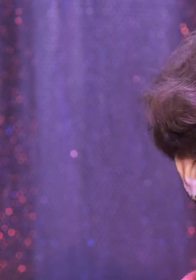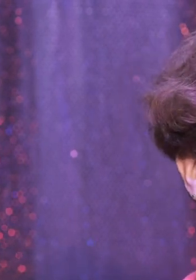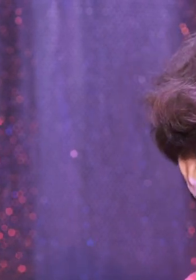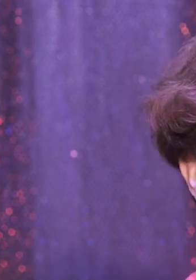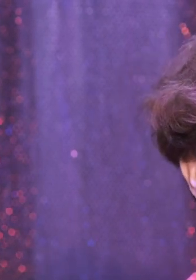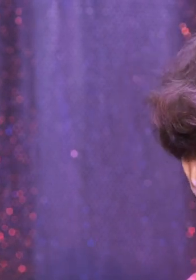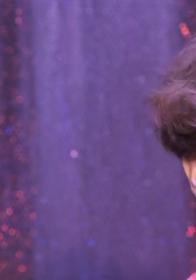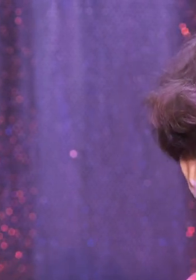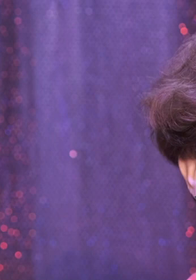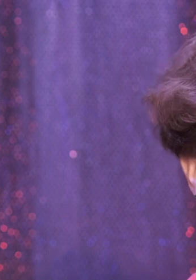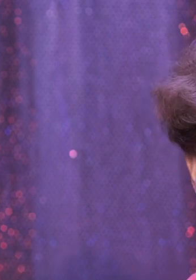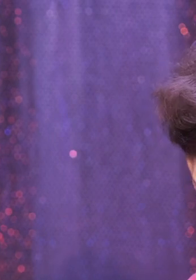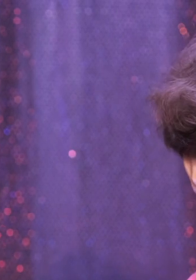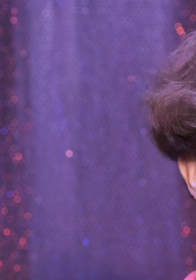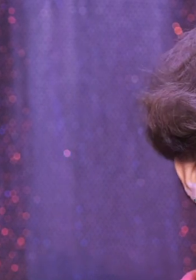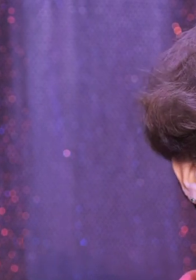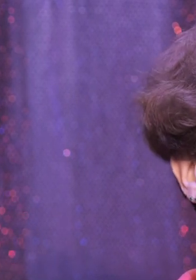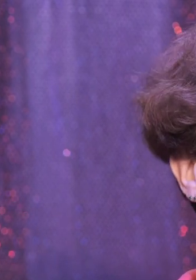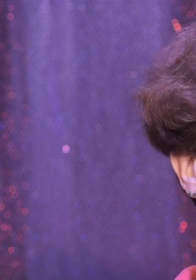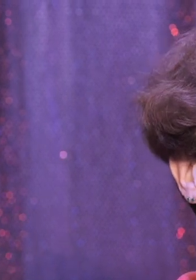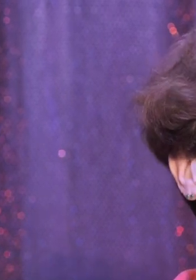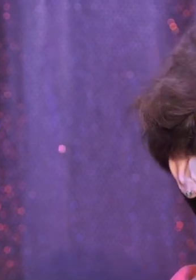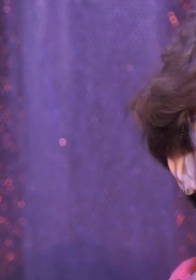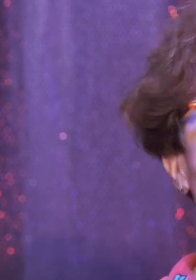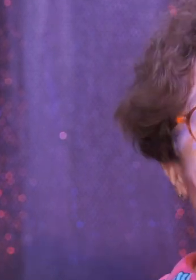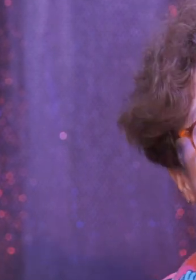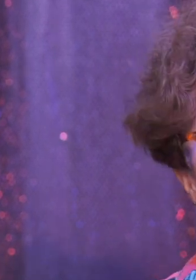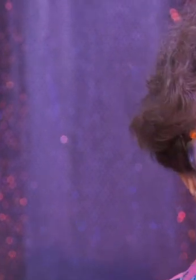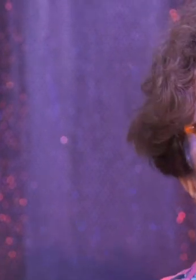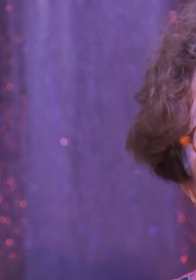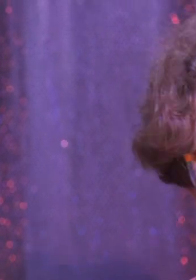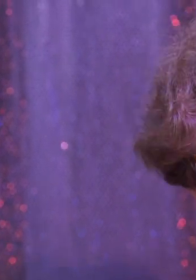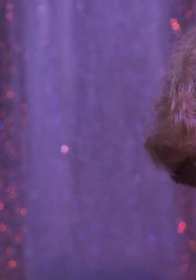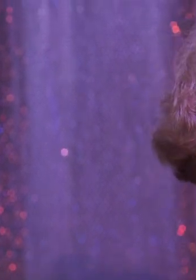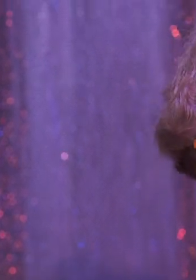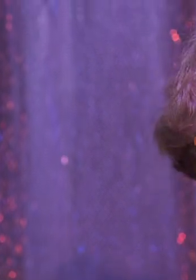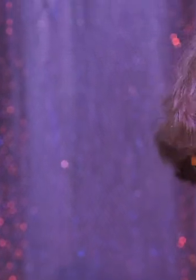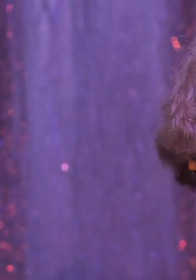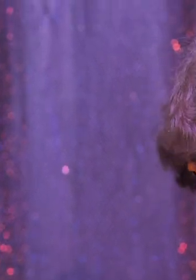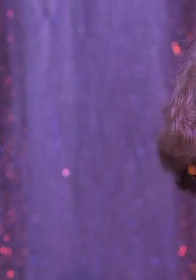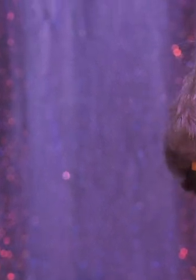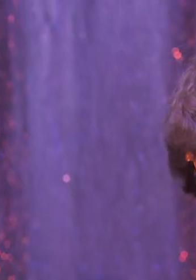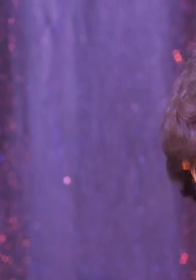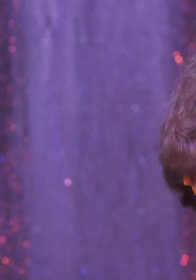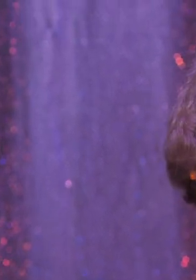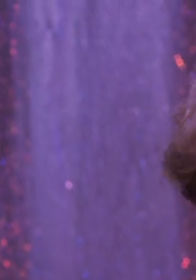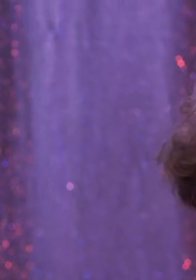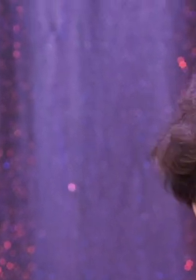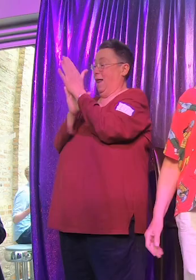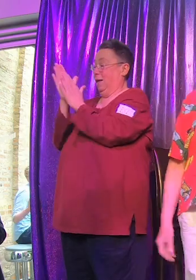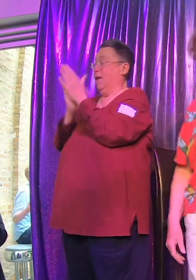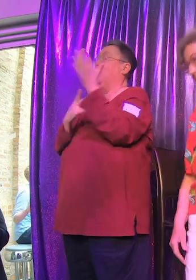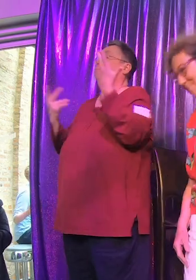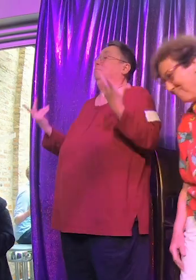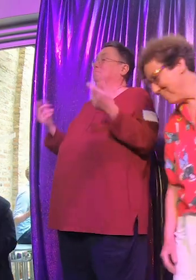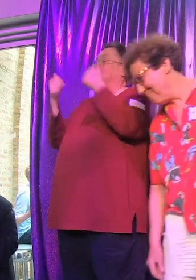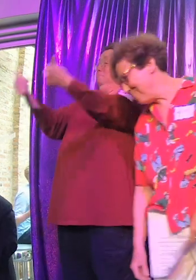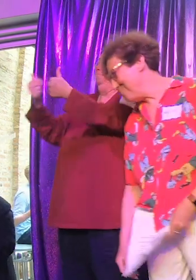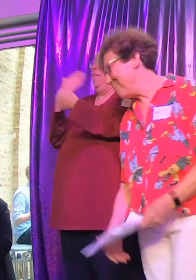hardworking staff for your love and commitment to keeping us informed, educated, activated, and entertained.